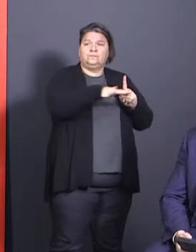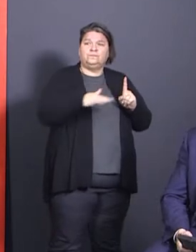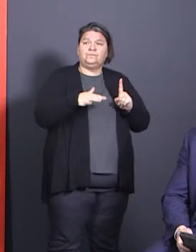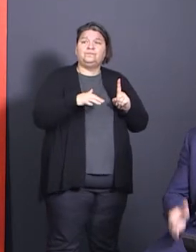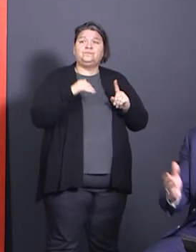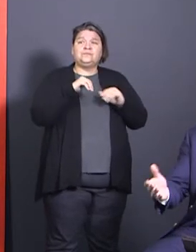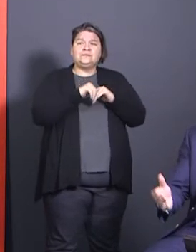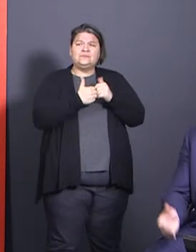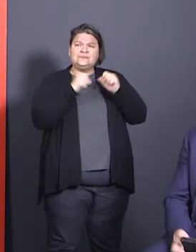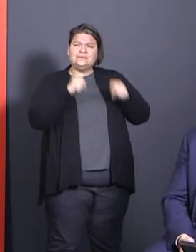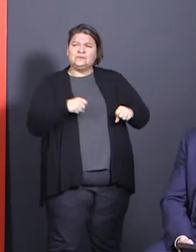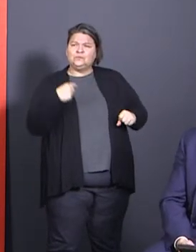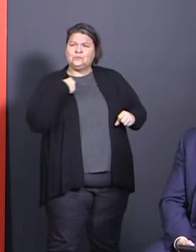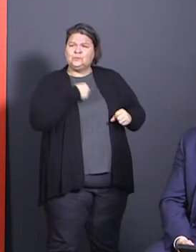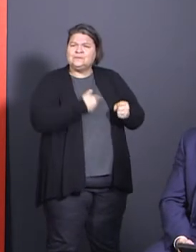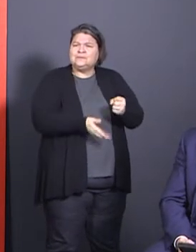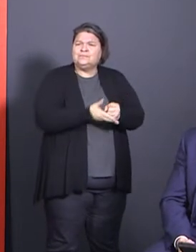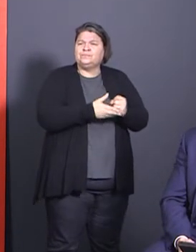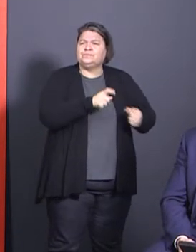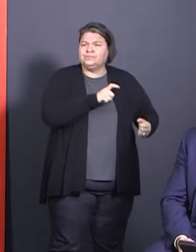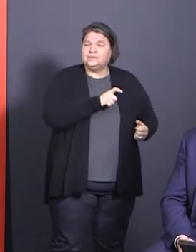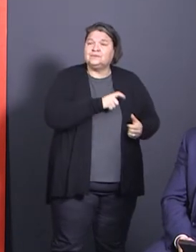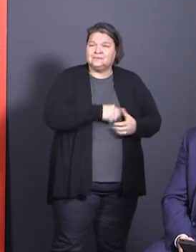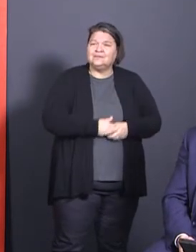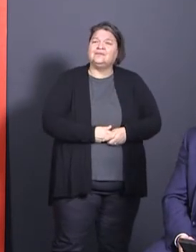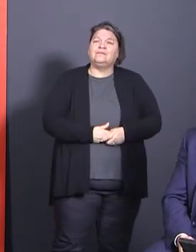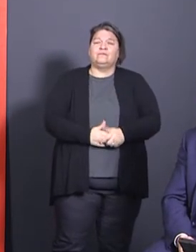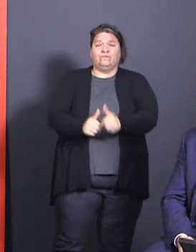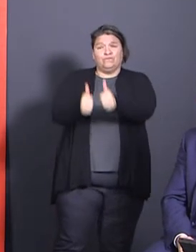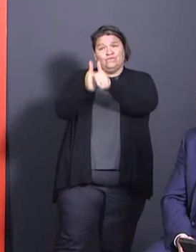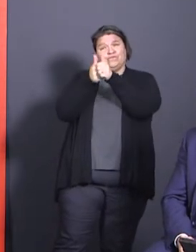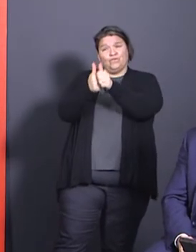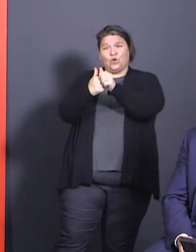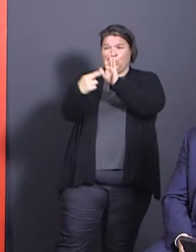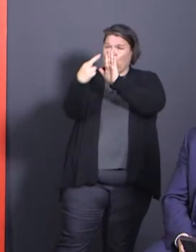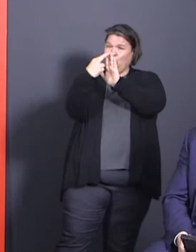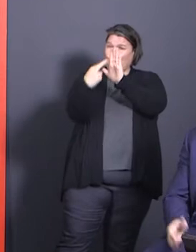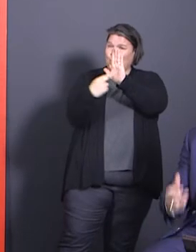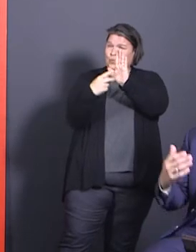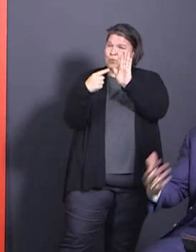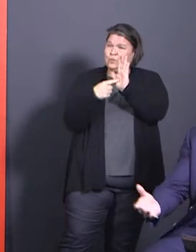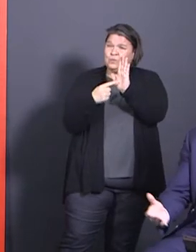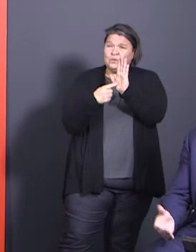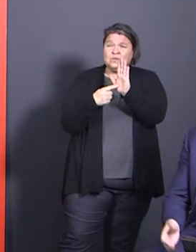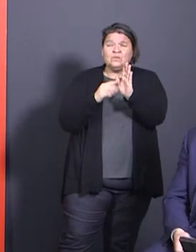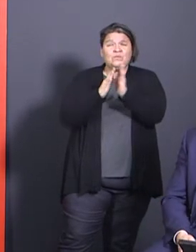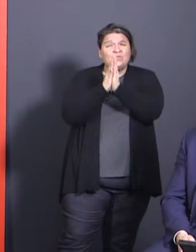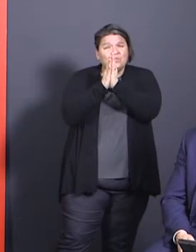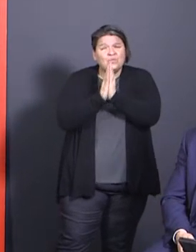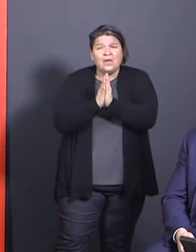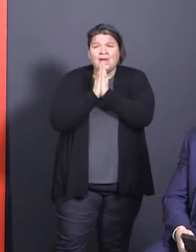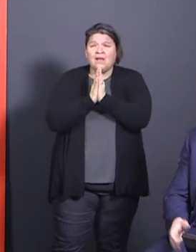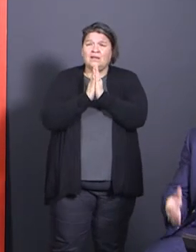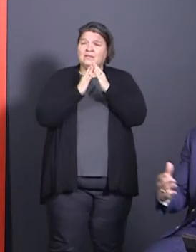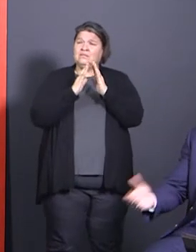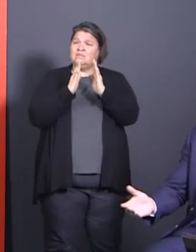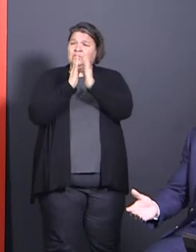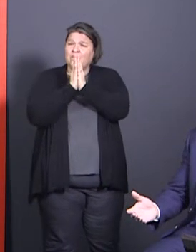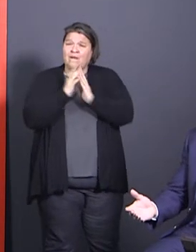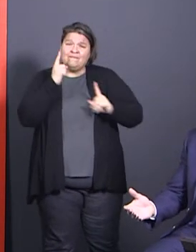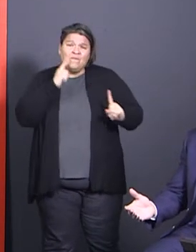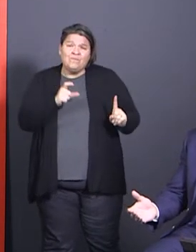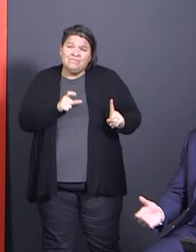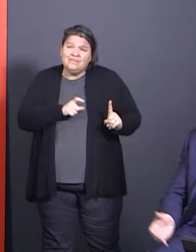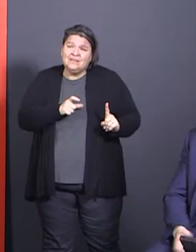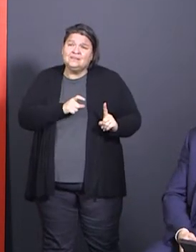I think that's first and foremost, but like you mentioned, I think prayer is important. Yeah. Making sure that we're praying for our healthcare providers, making sure that we're praying for all of our